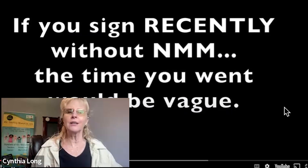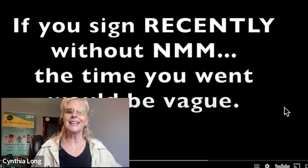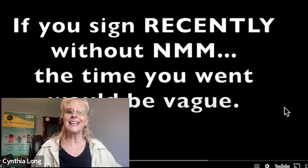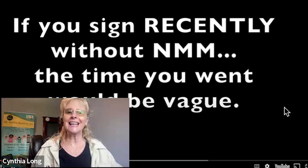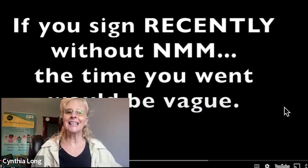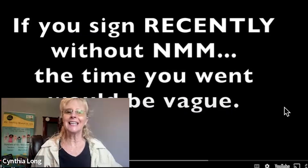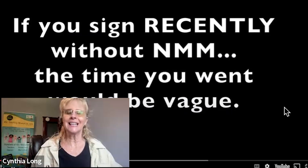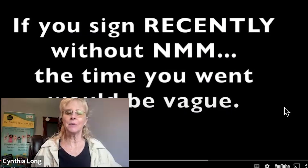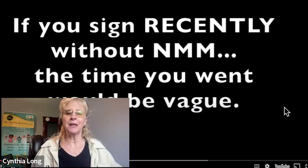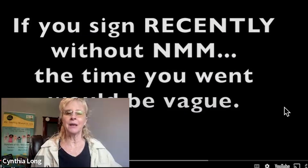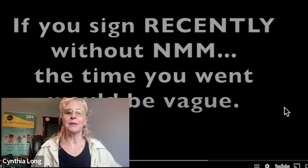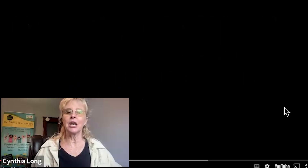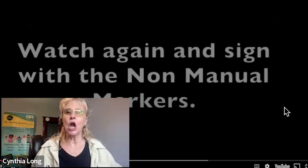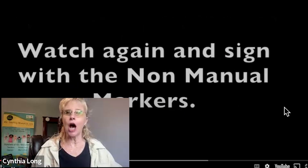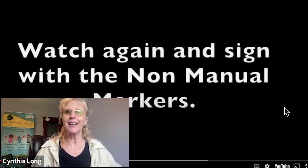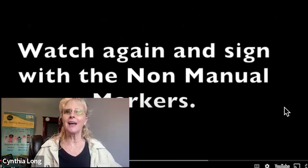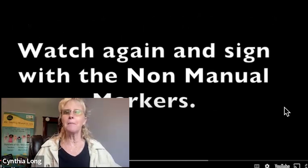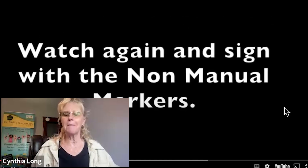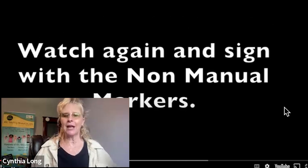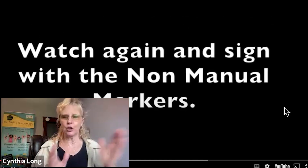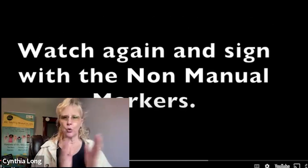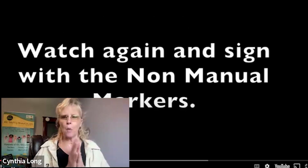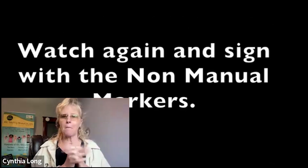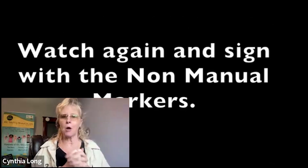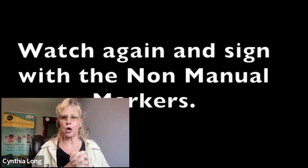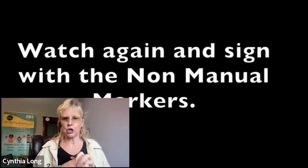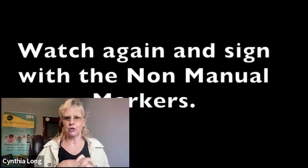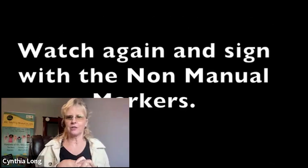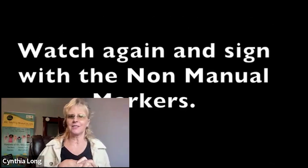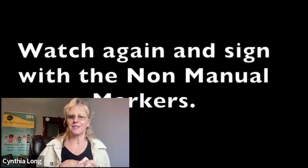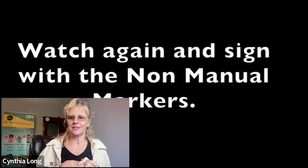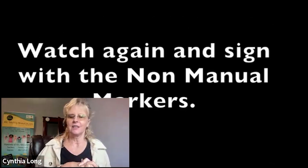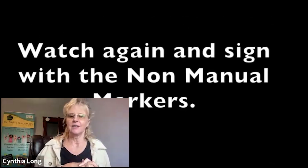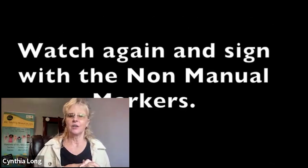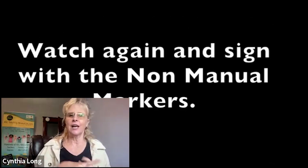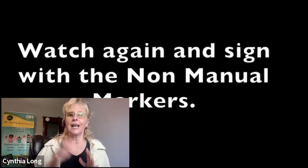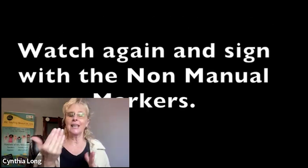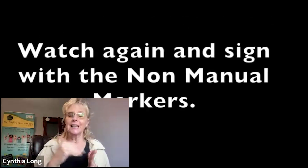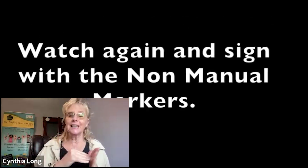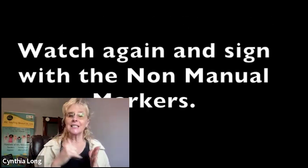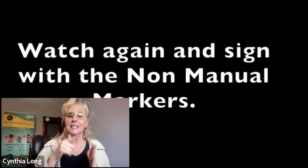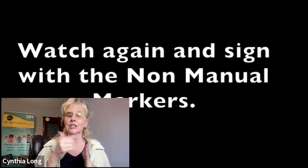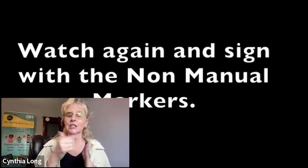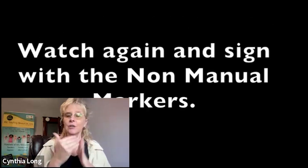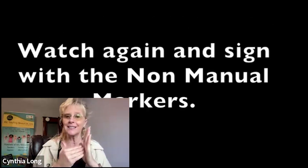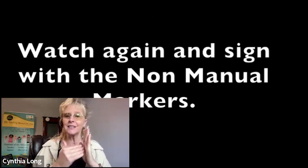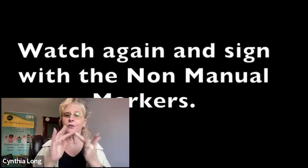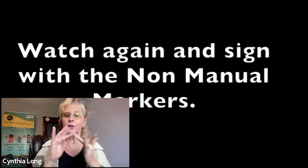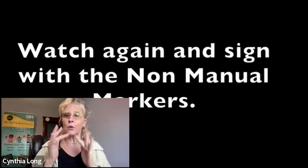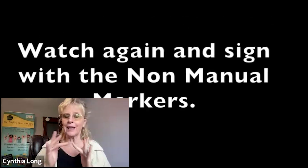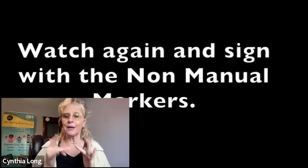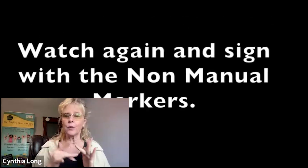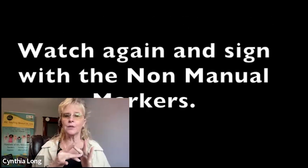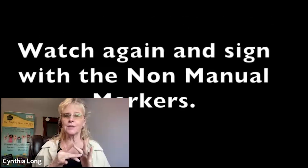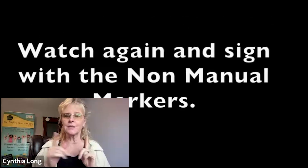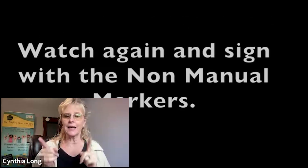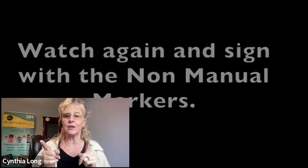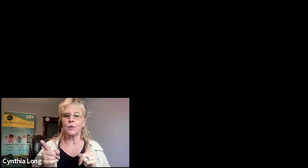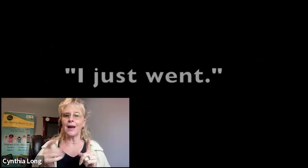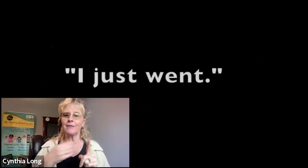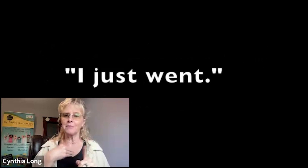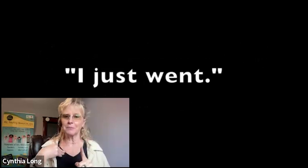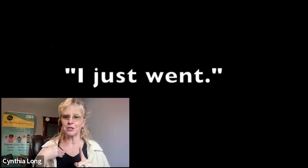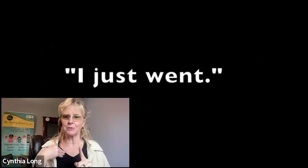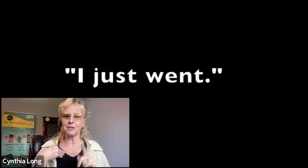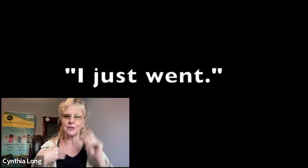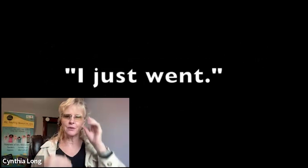Those are called NMM, non-manual markers. Okay, again, this is in your lesson for the online course that